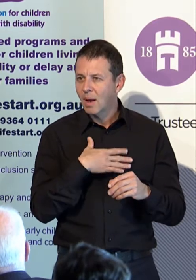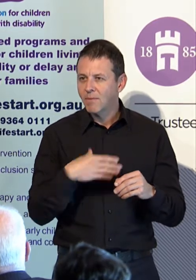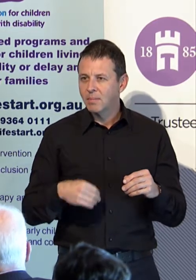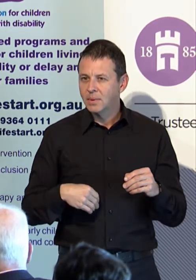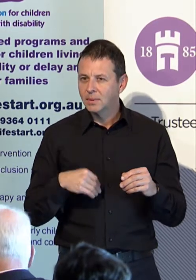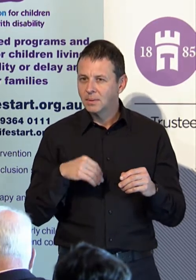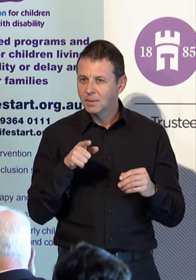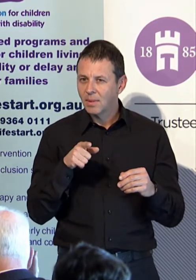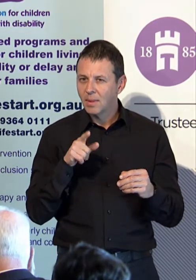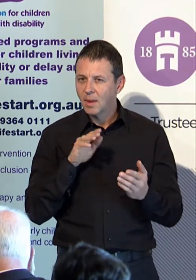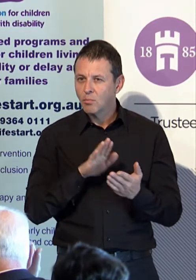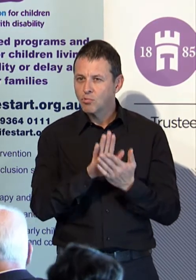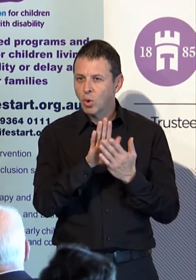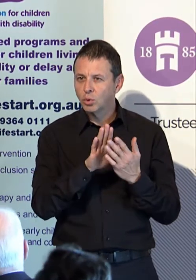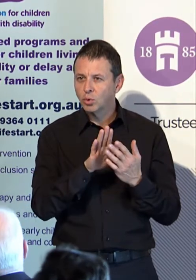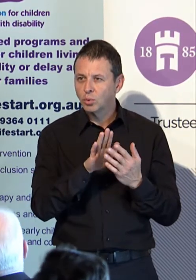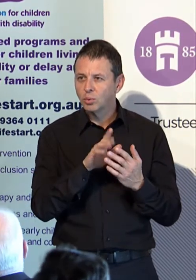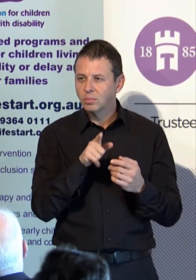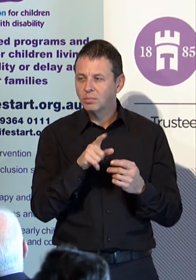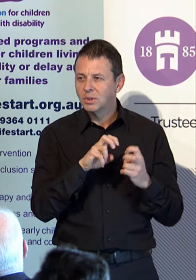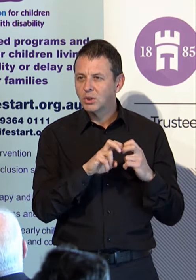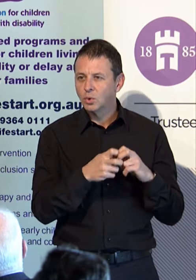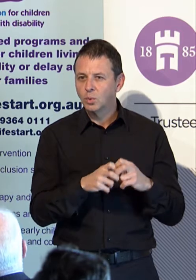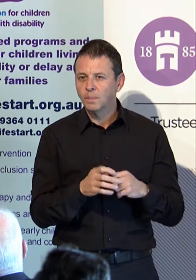approach to these issues.